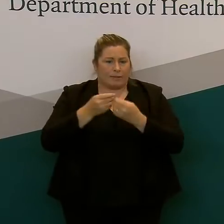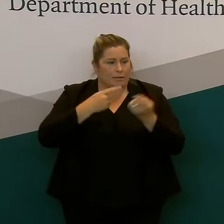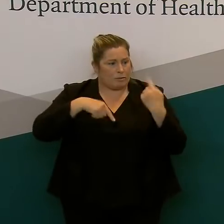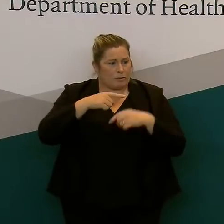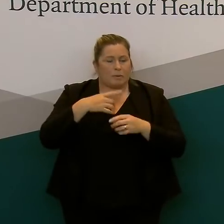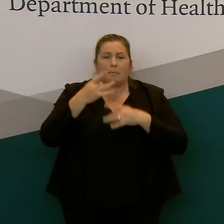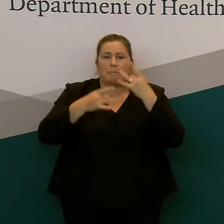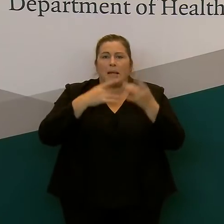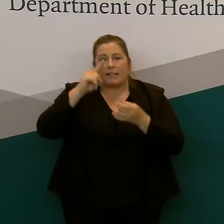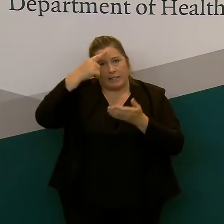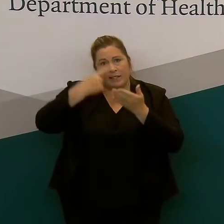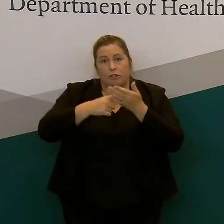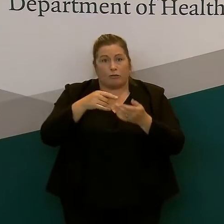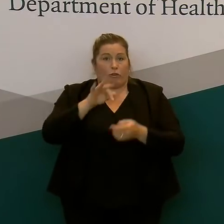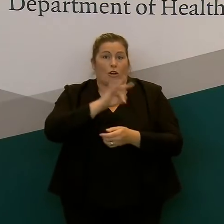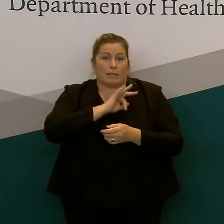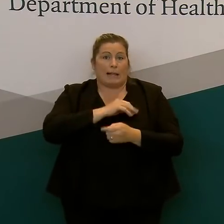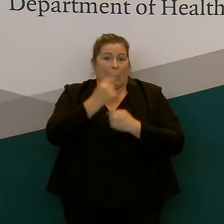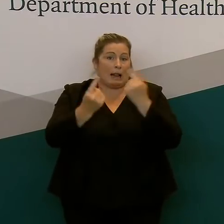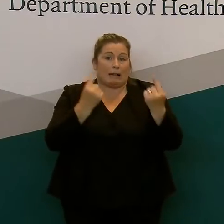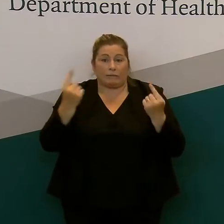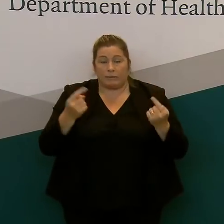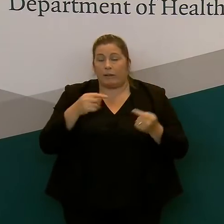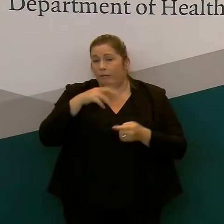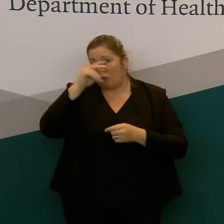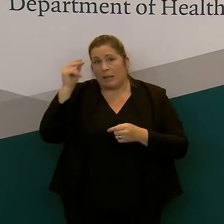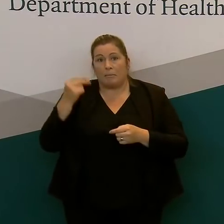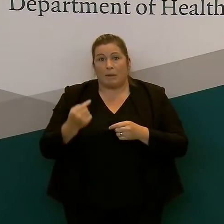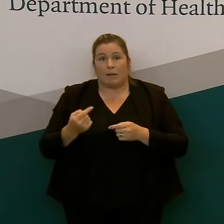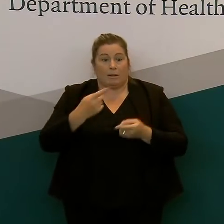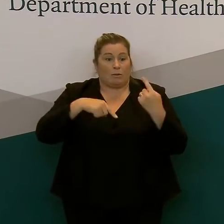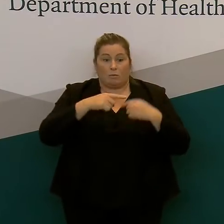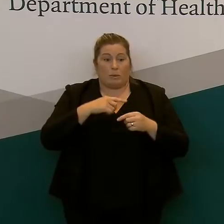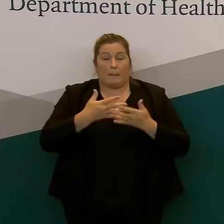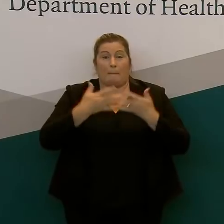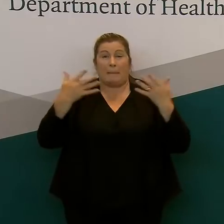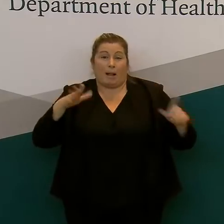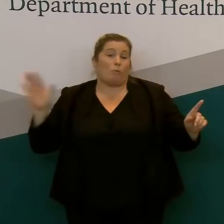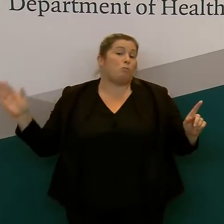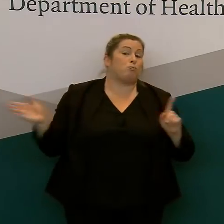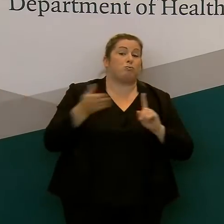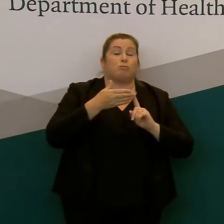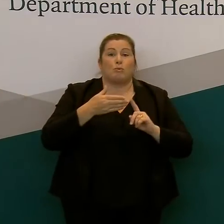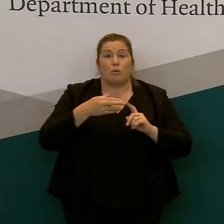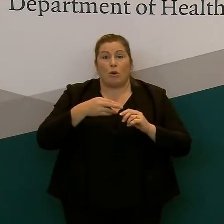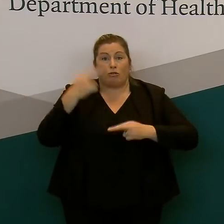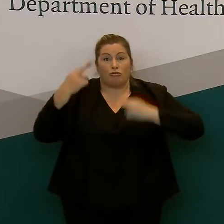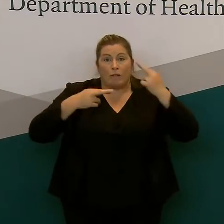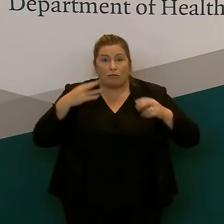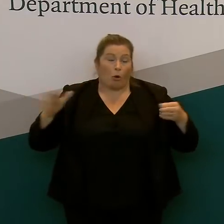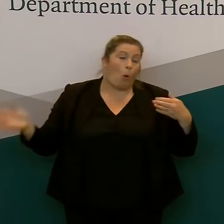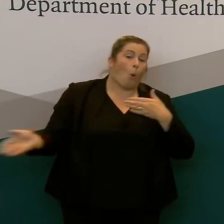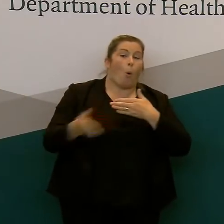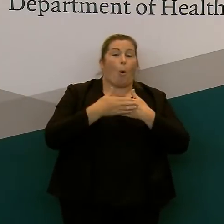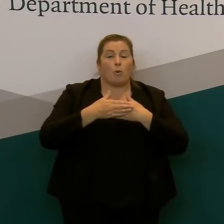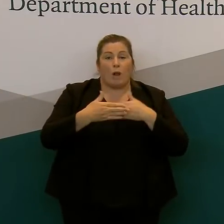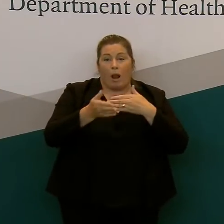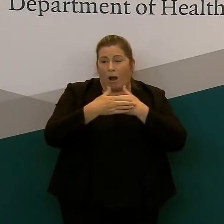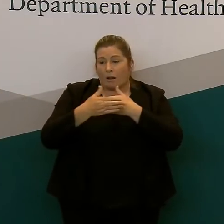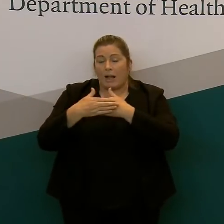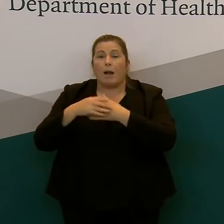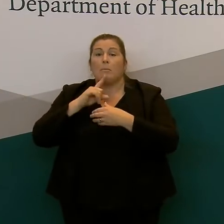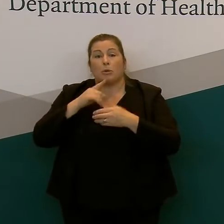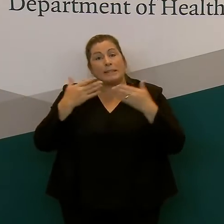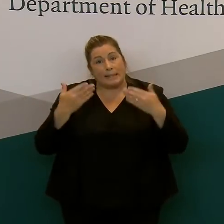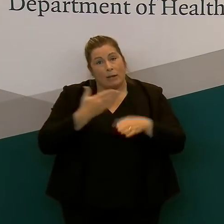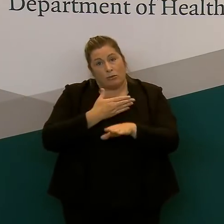individuals because, for example, restaurants are closed. If I just choose that as an example, restaurants are now open, but on a certain basis where